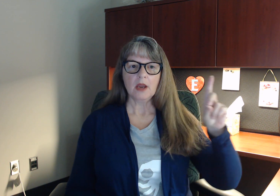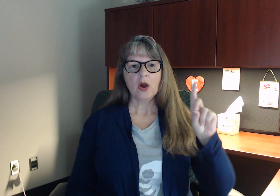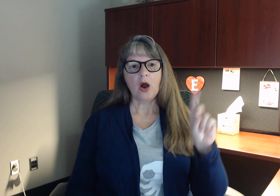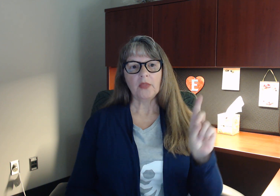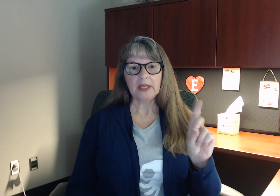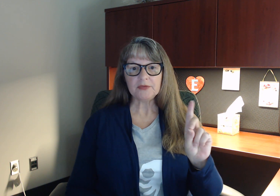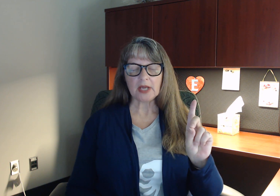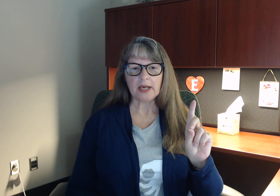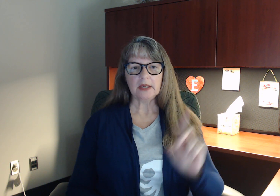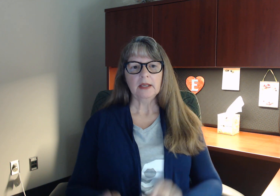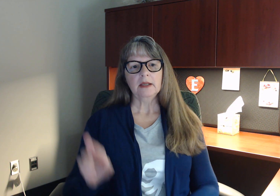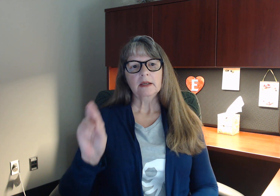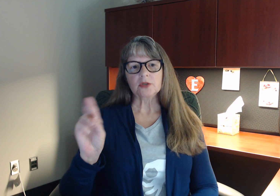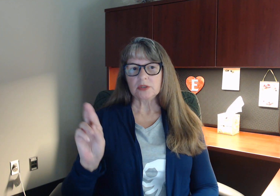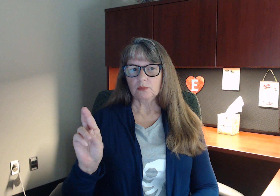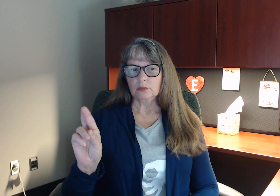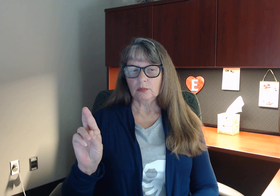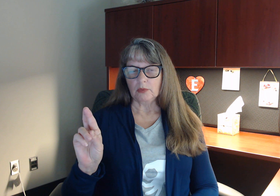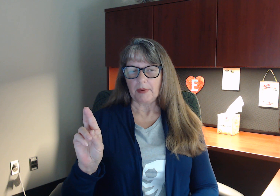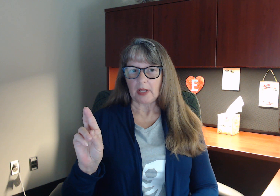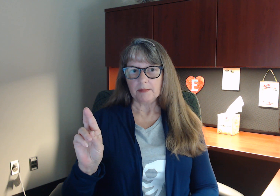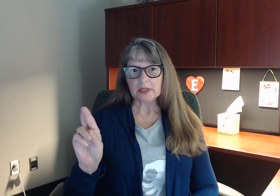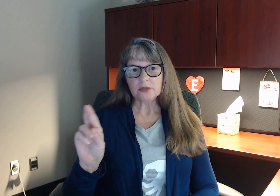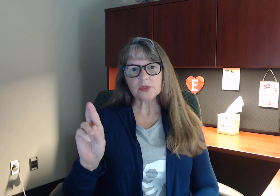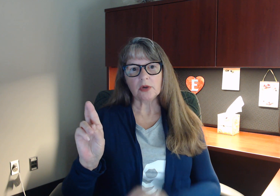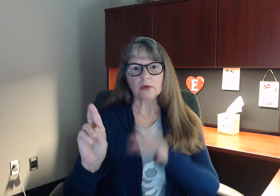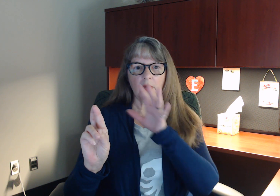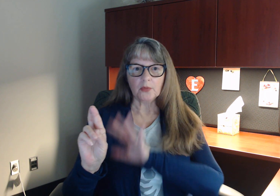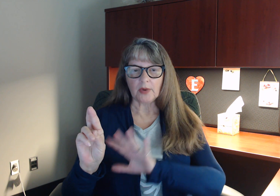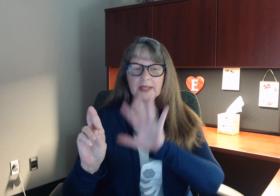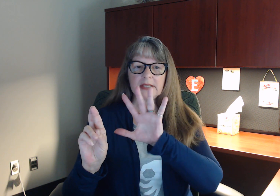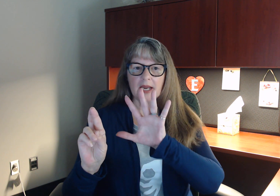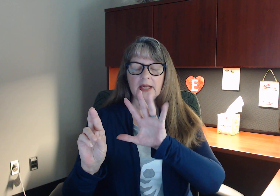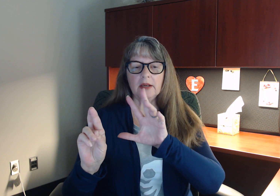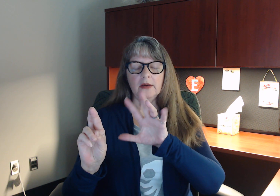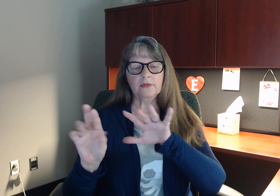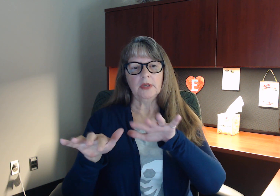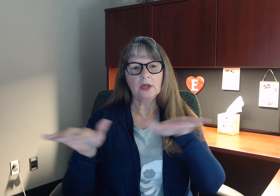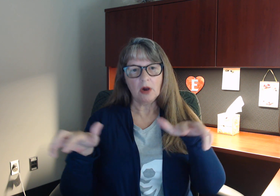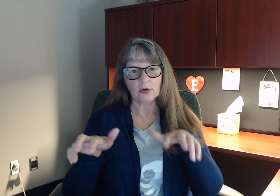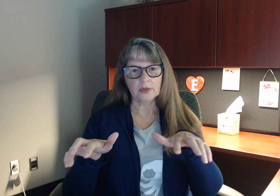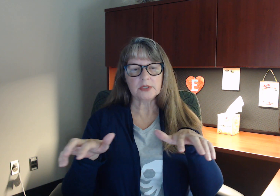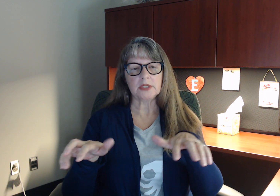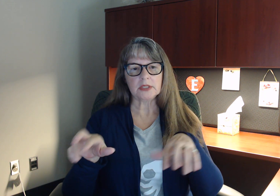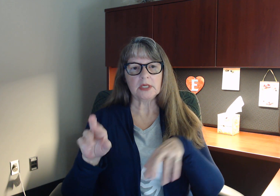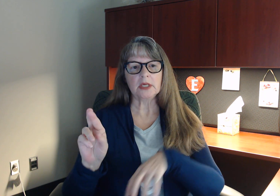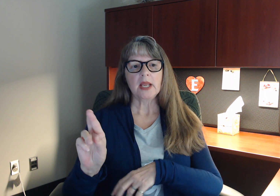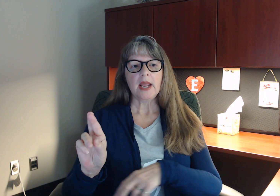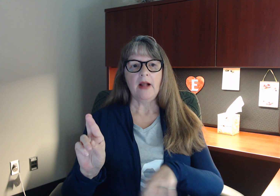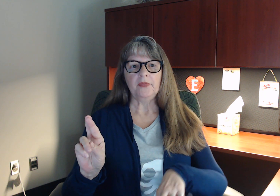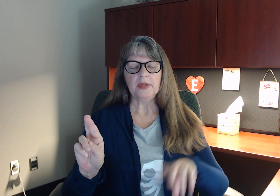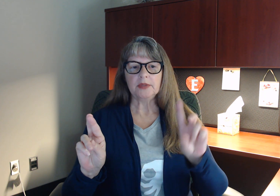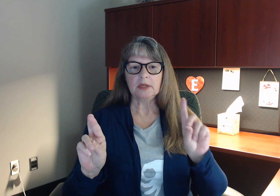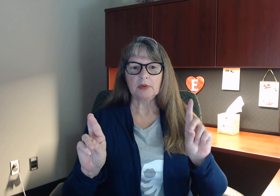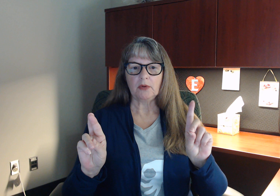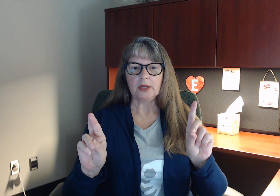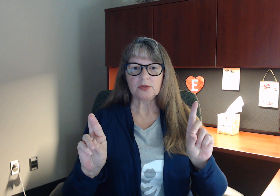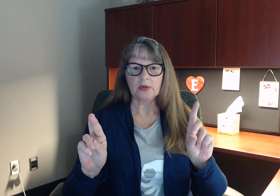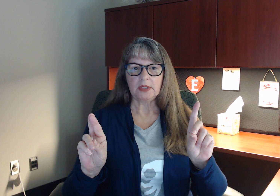on the left side, because Republicans are on the right side of in Congress, they sit, and then the Democrats are on the